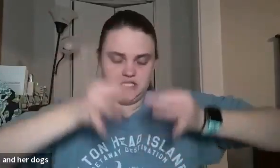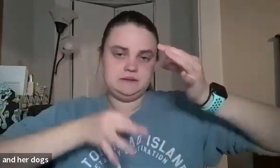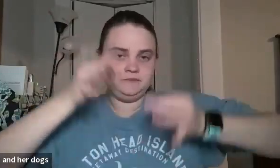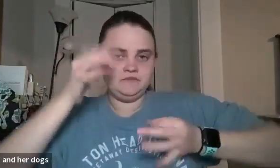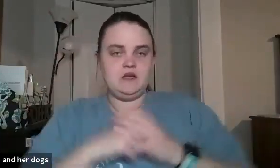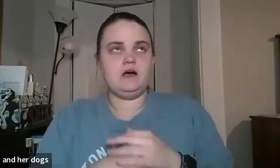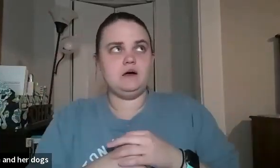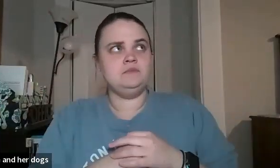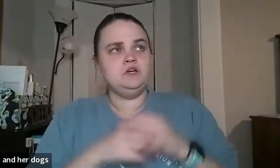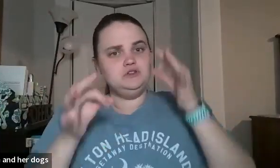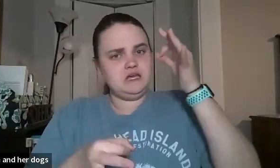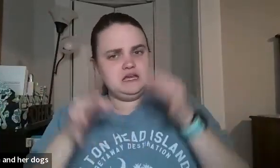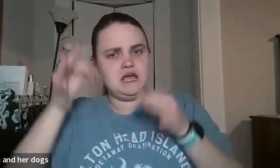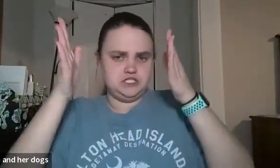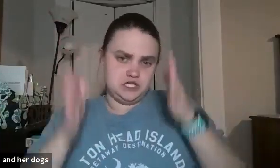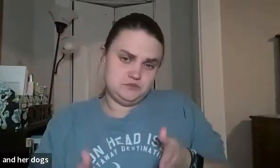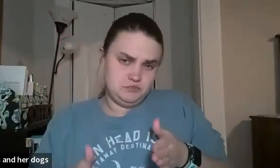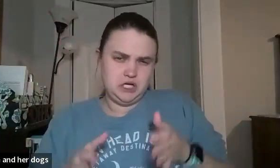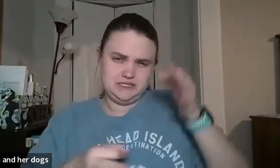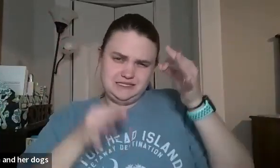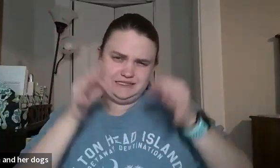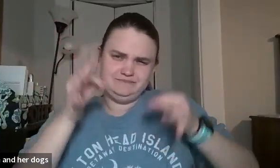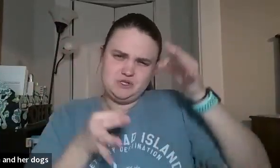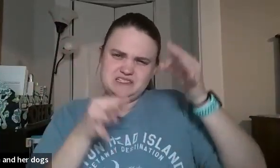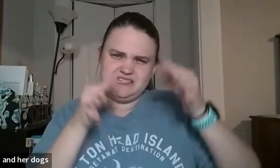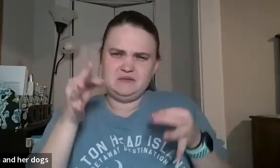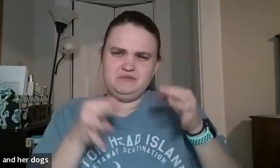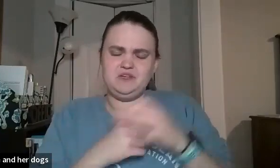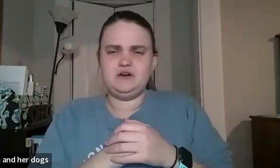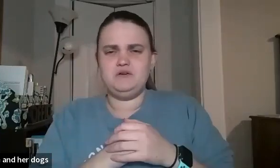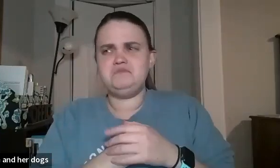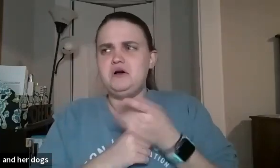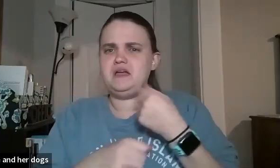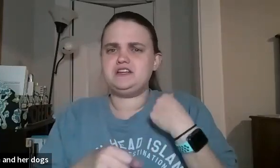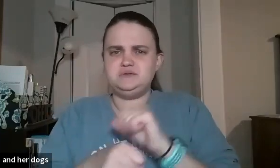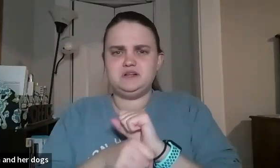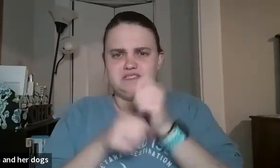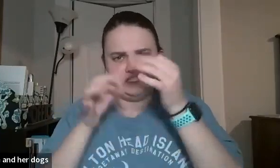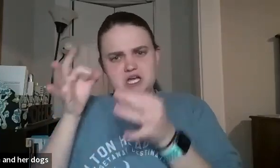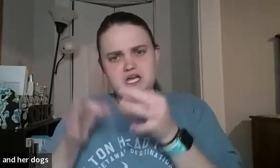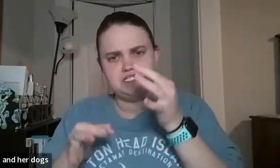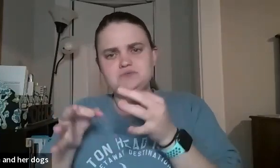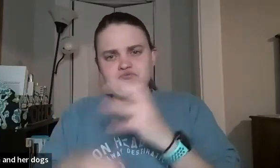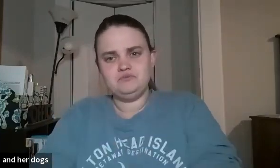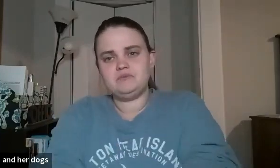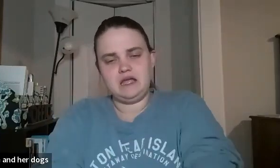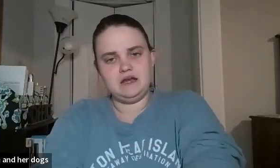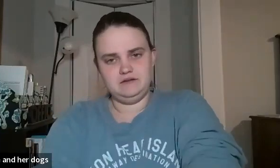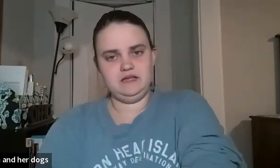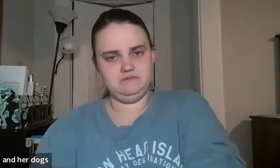judging. You can add judge person most of the time, oh yeah, she works as a judge. Kind of it